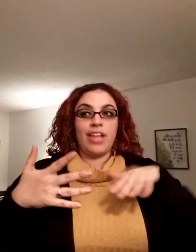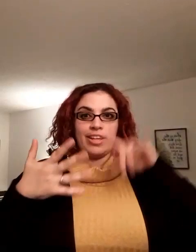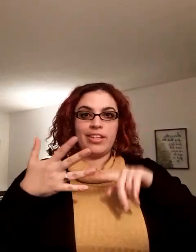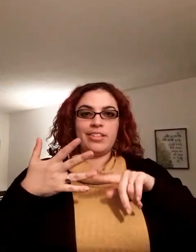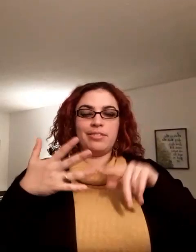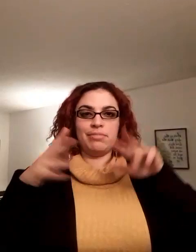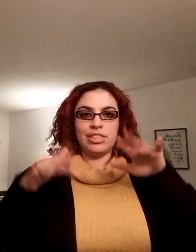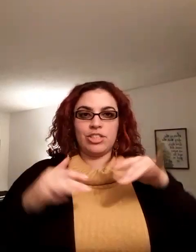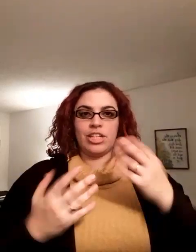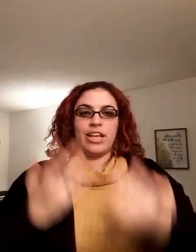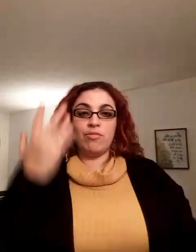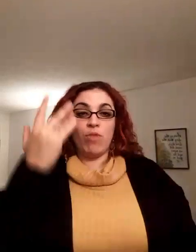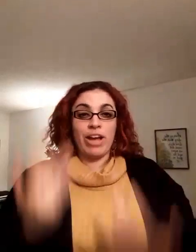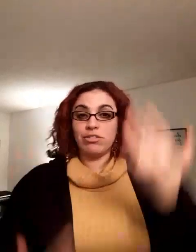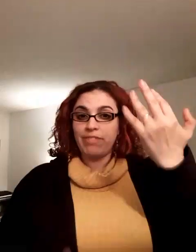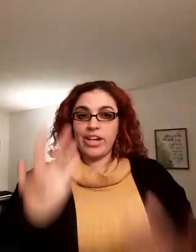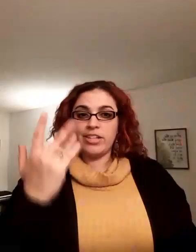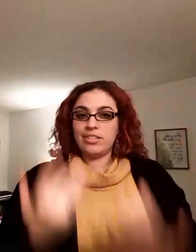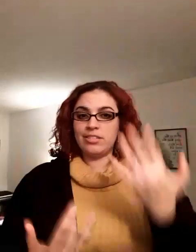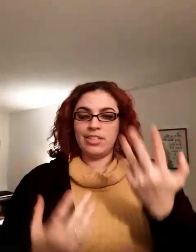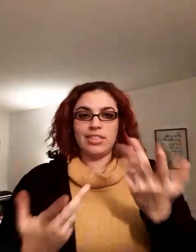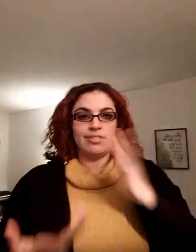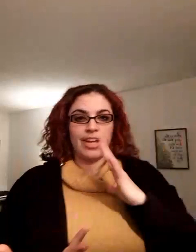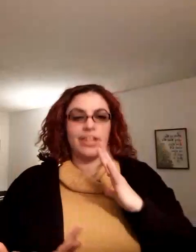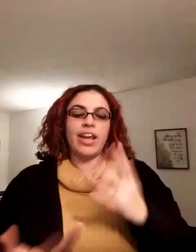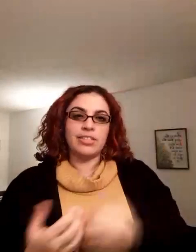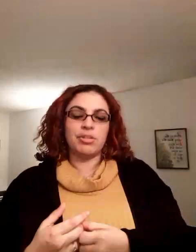flood, blizzard, and wildfire is fine as one.